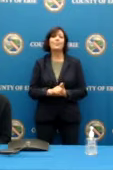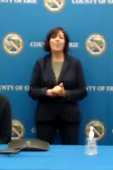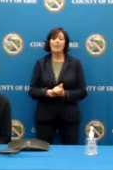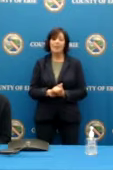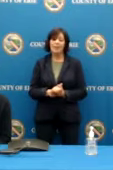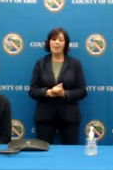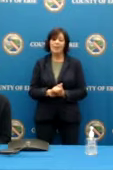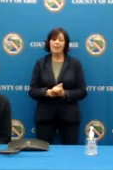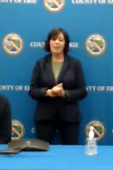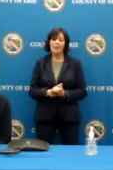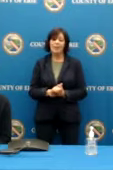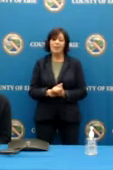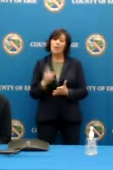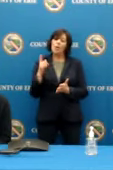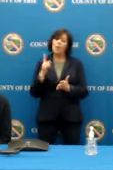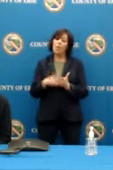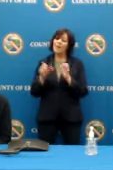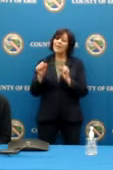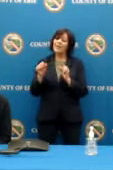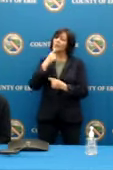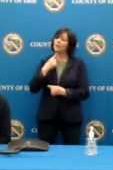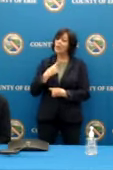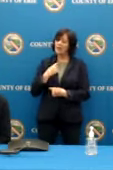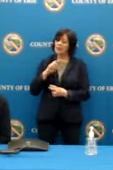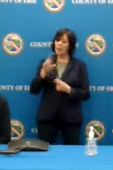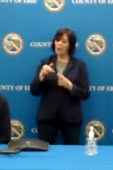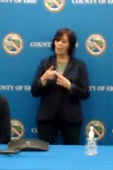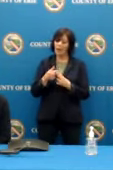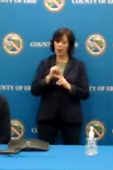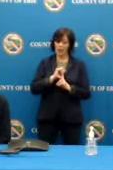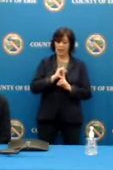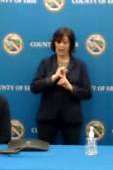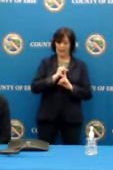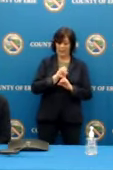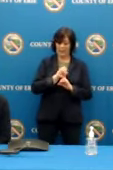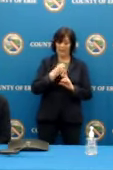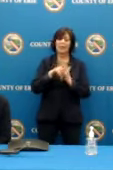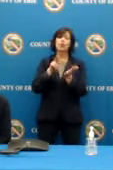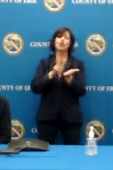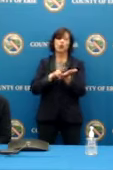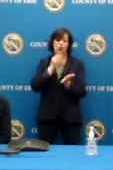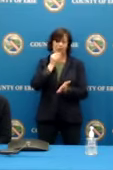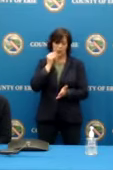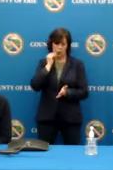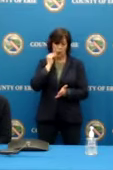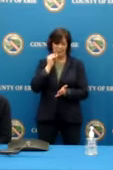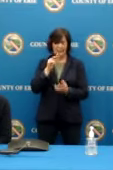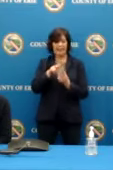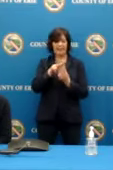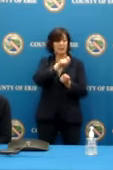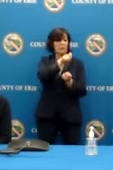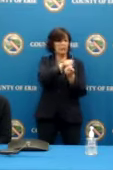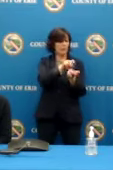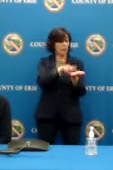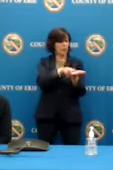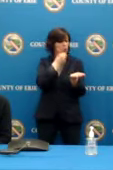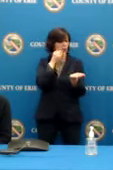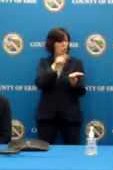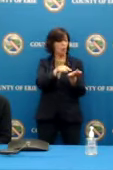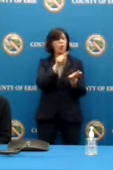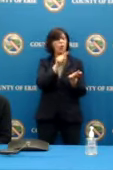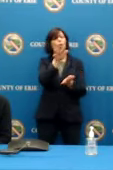that. What can you tell us about cases in nursing homes, either specific nursing homes or